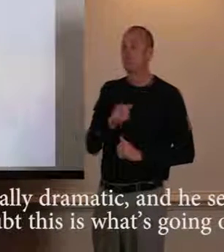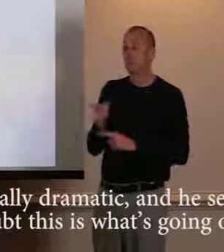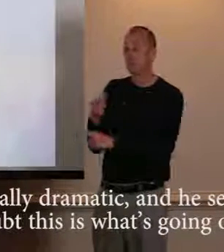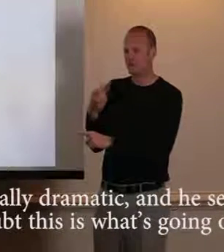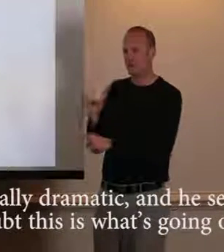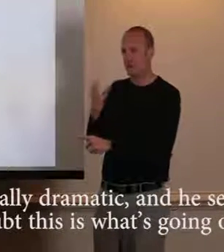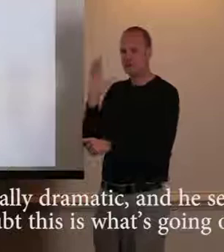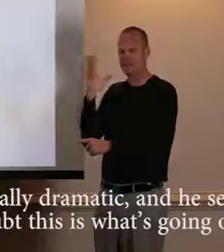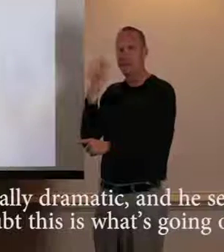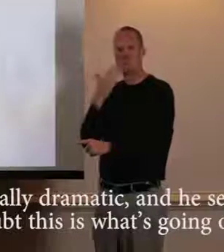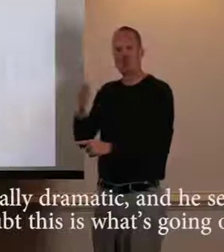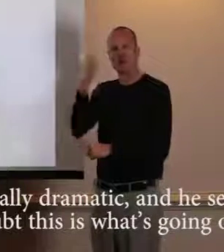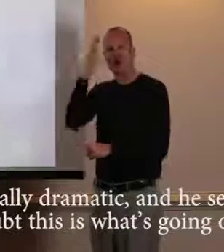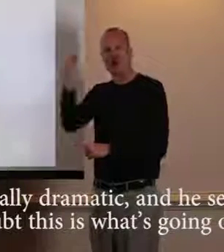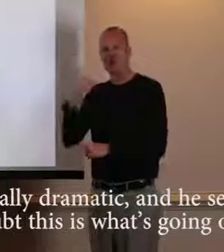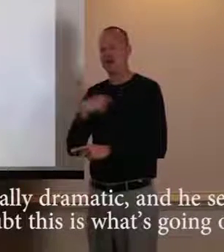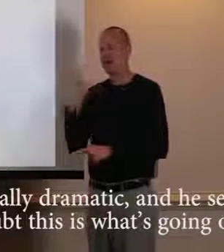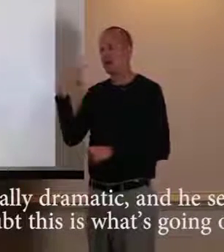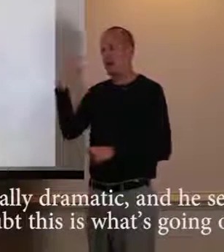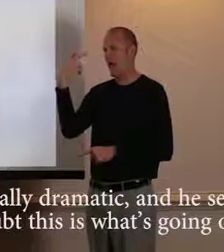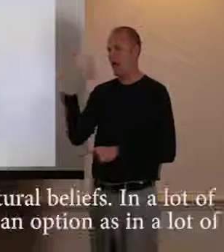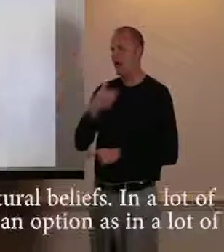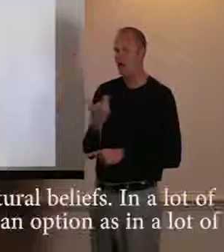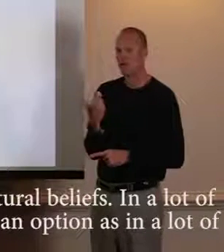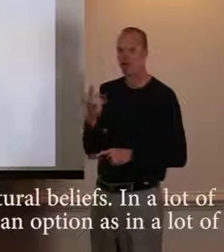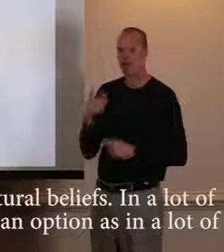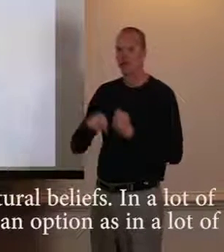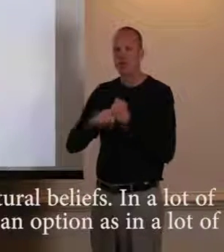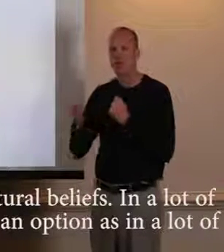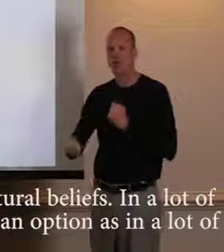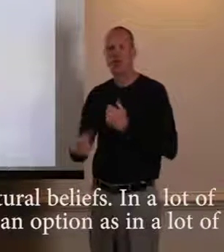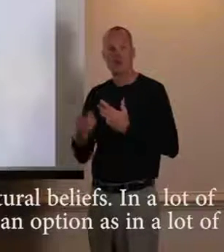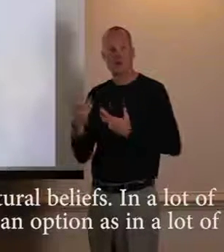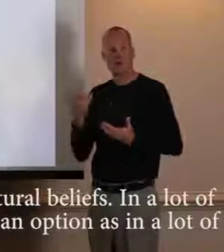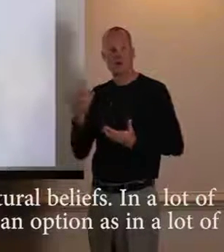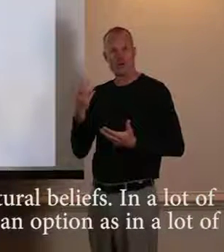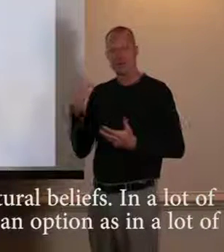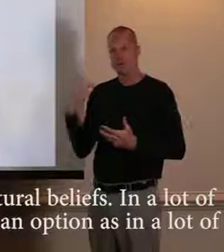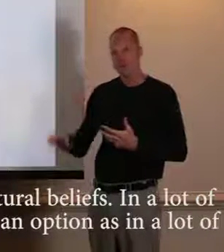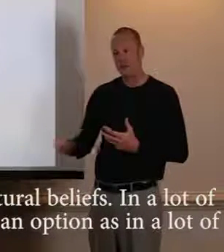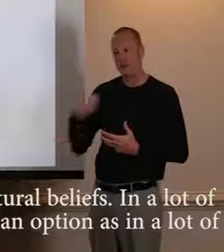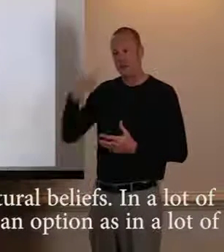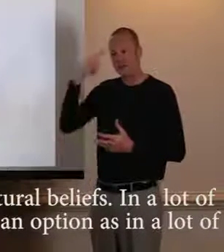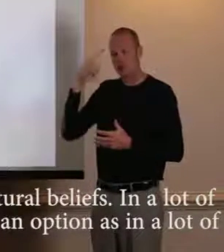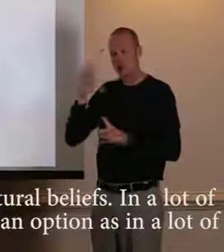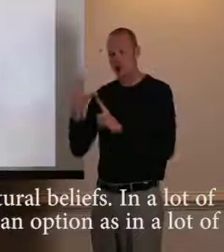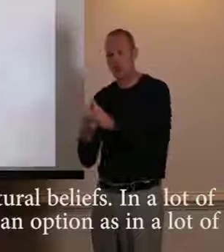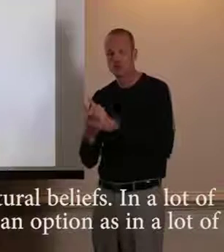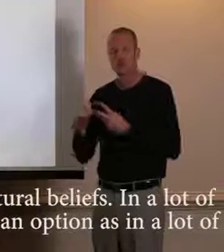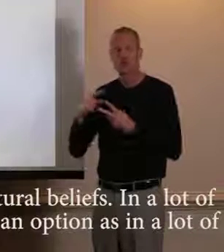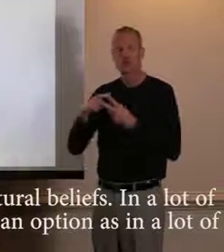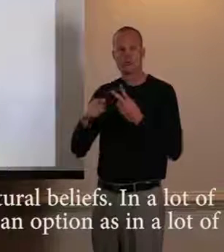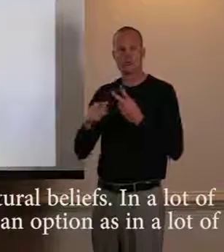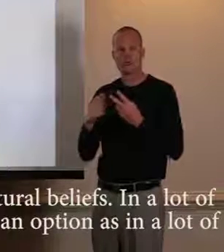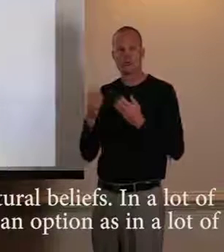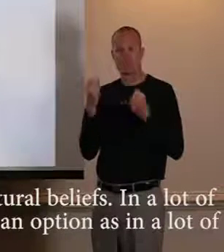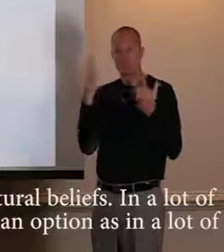guy, so I doubt this is what's going on. There's also those religious and cultural beliefs. In a lot of religions, divorce is really not